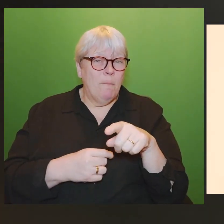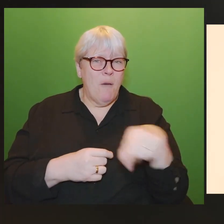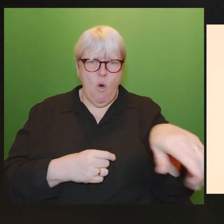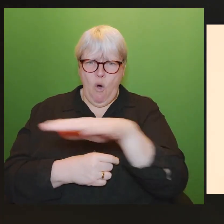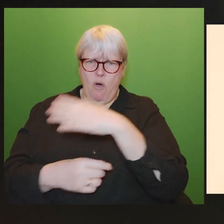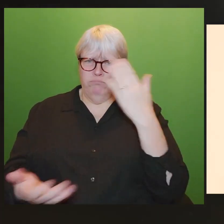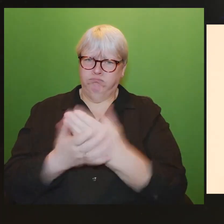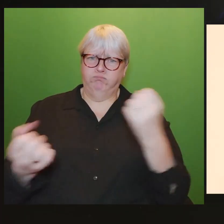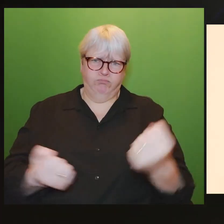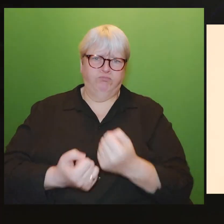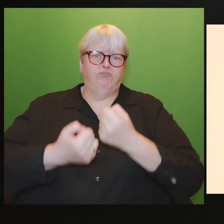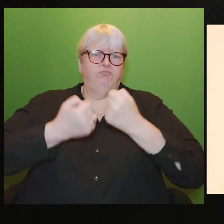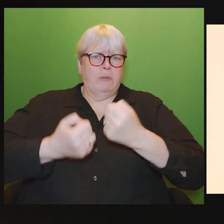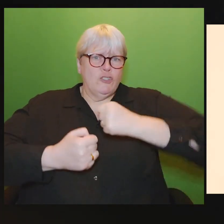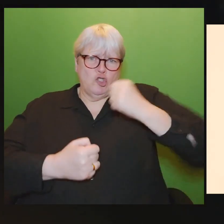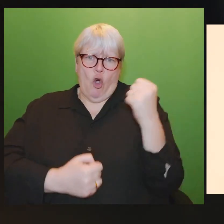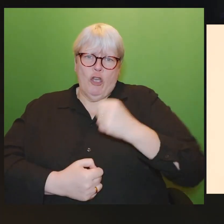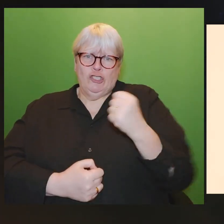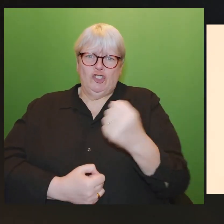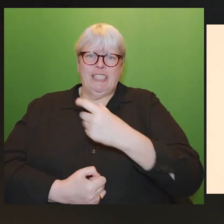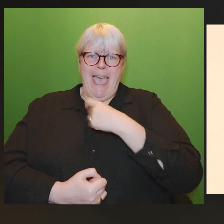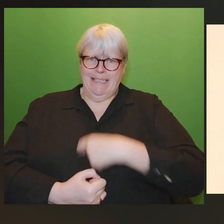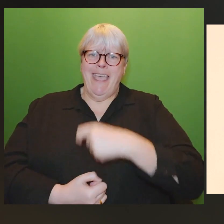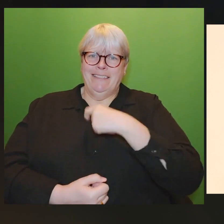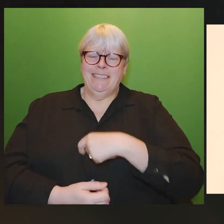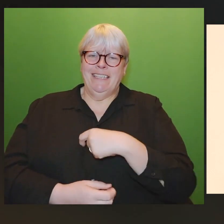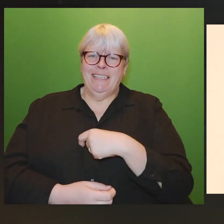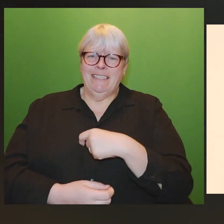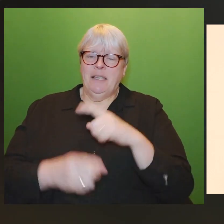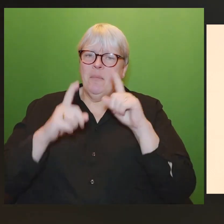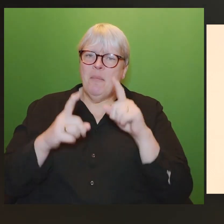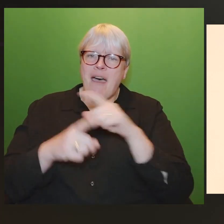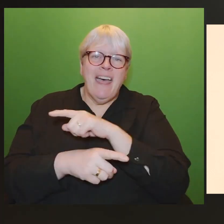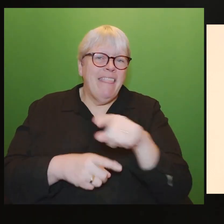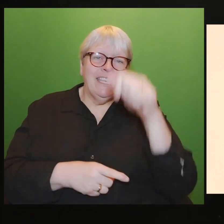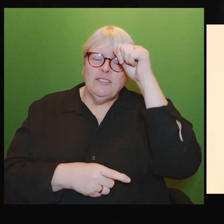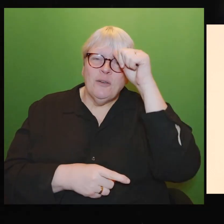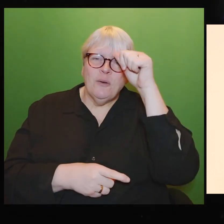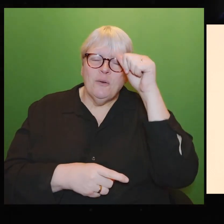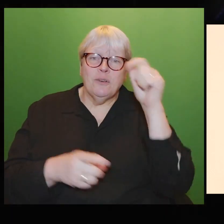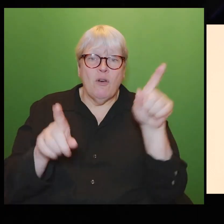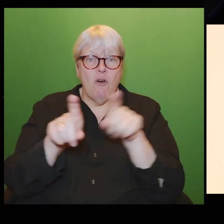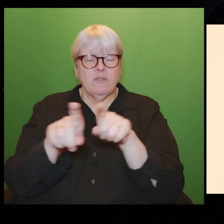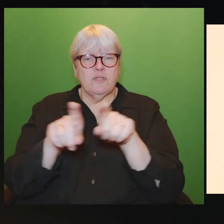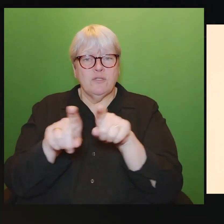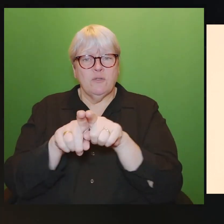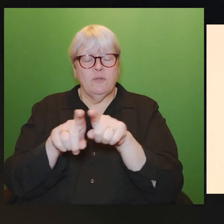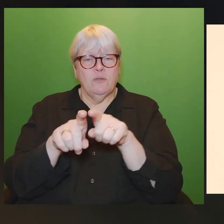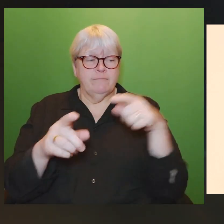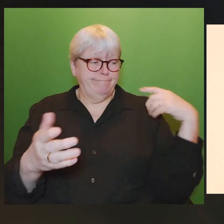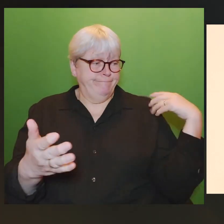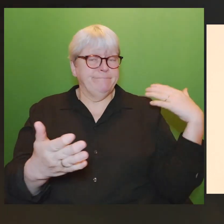Simone Weil wrote during World War II, to be rooted is the most important and